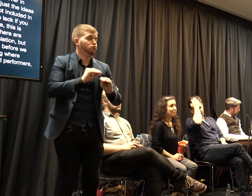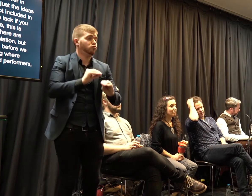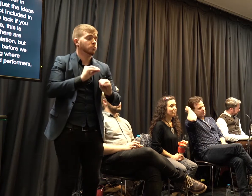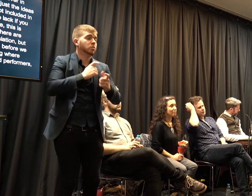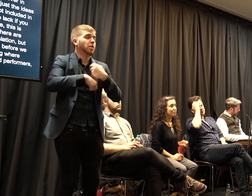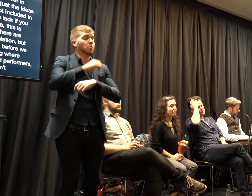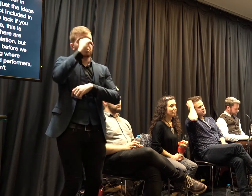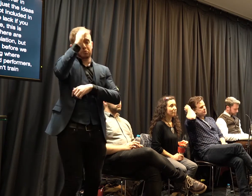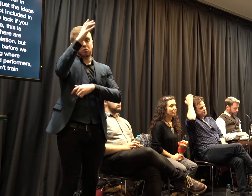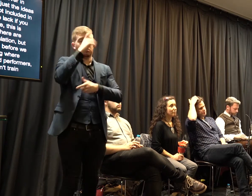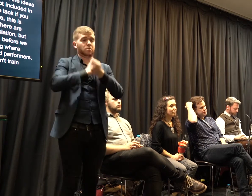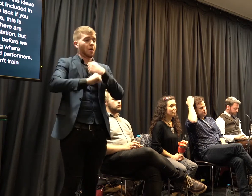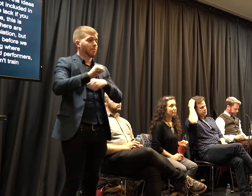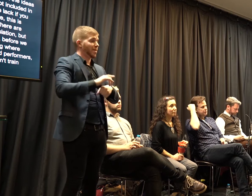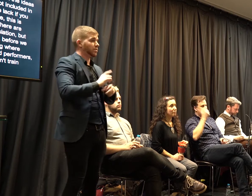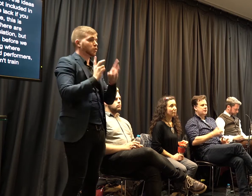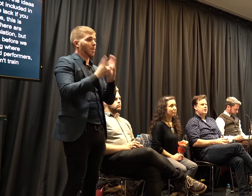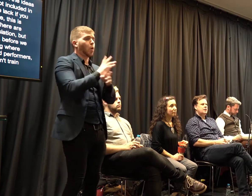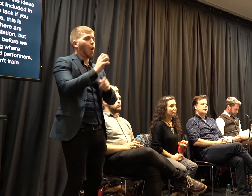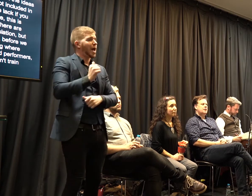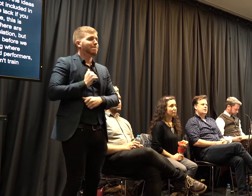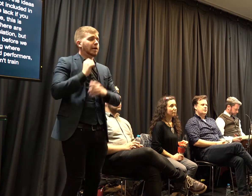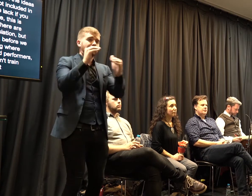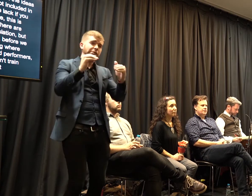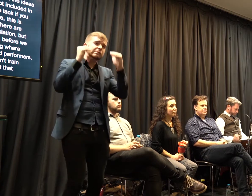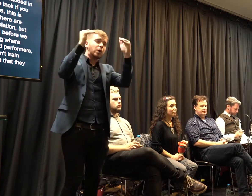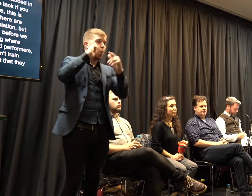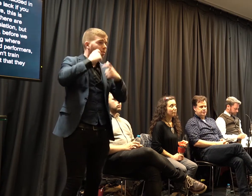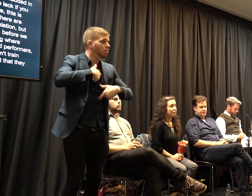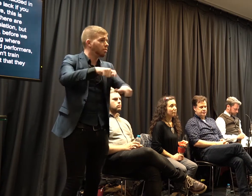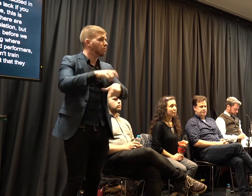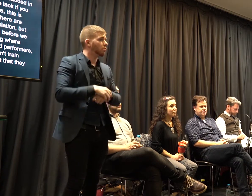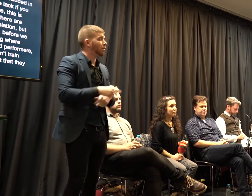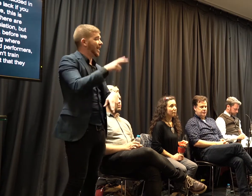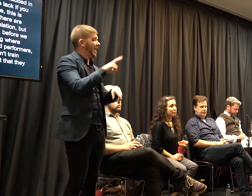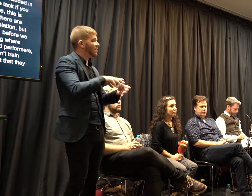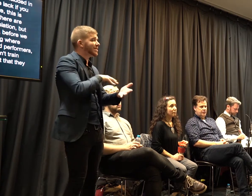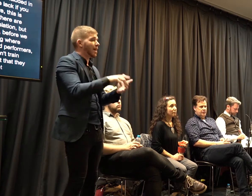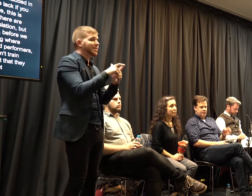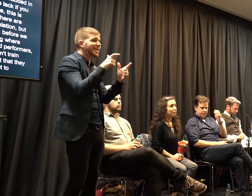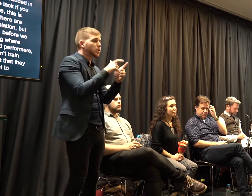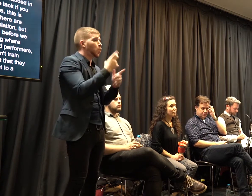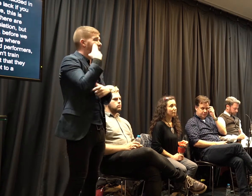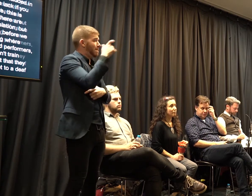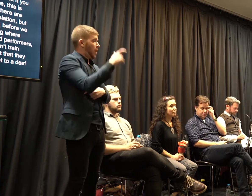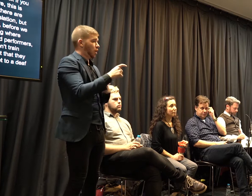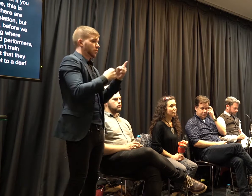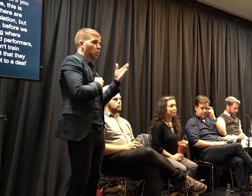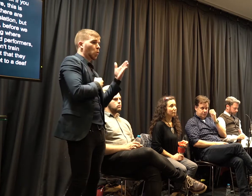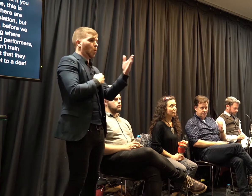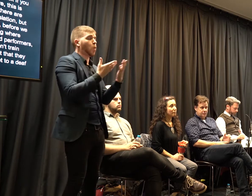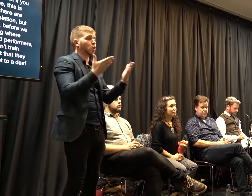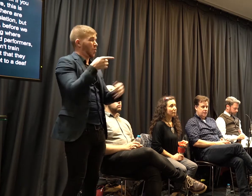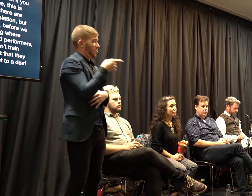that, then you can't expect that they will be able to perform. But if you sell a ticket to a deaf person to see a show, then